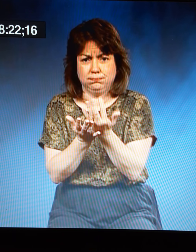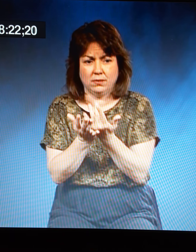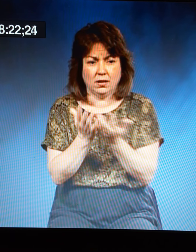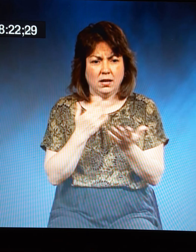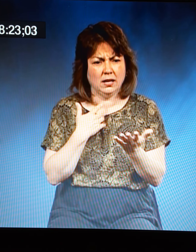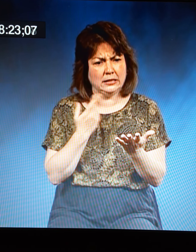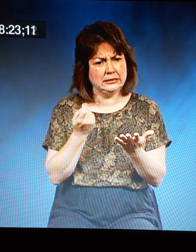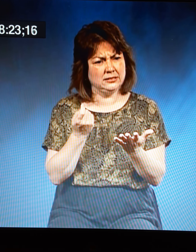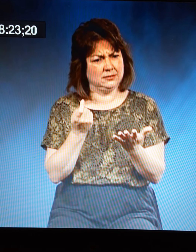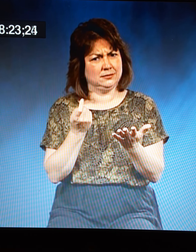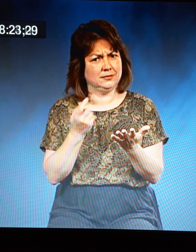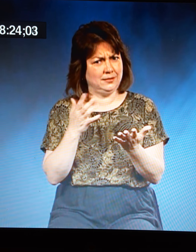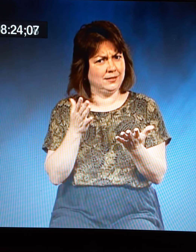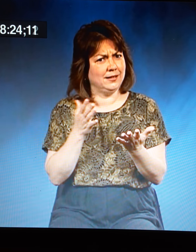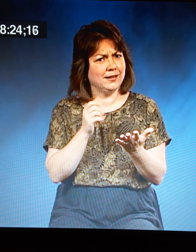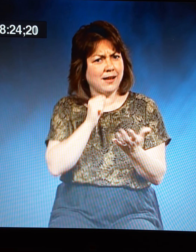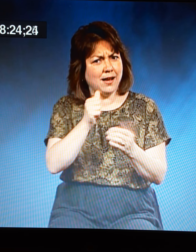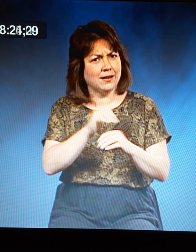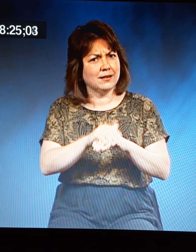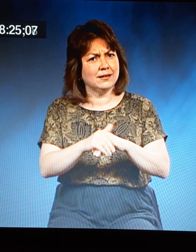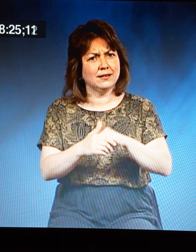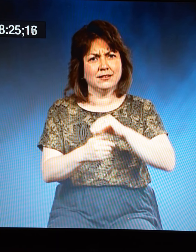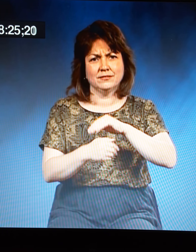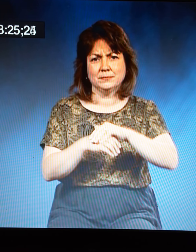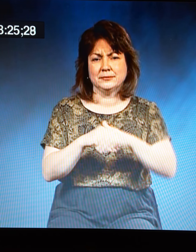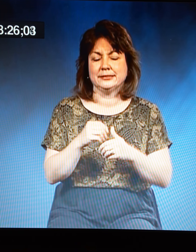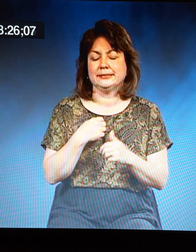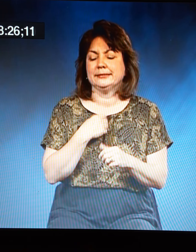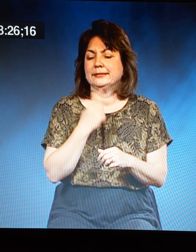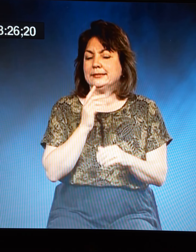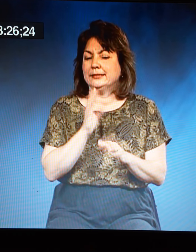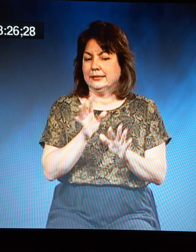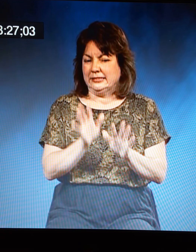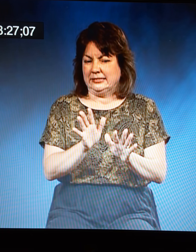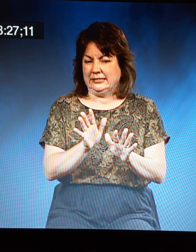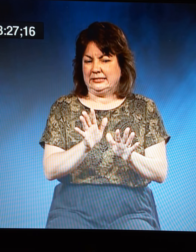worse and worse. My hands were on fire. Something was not right.